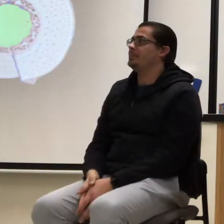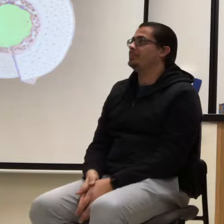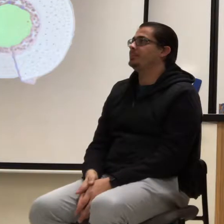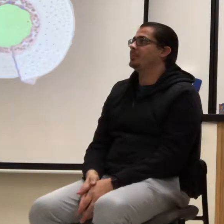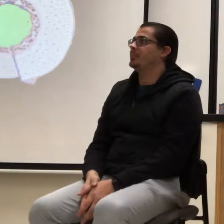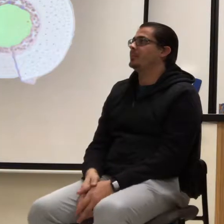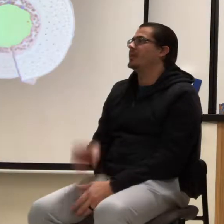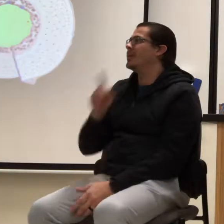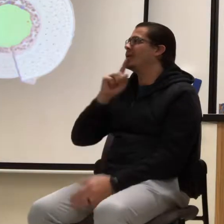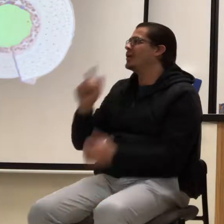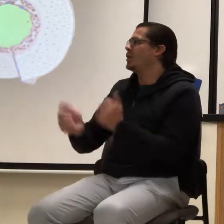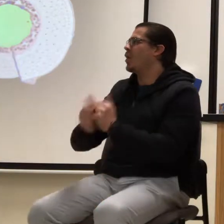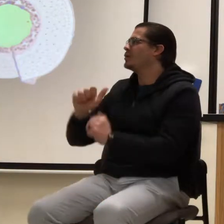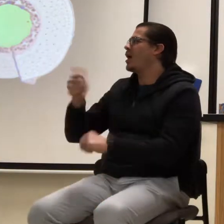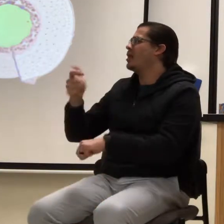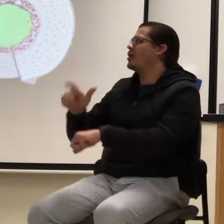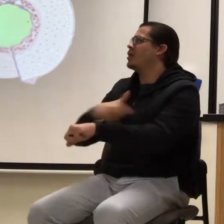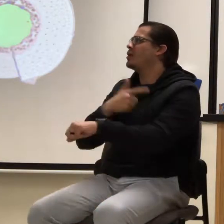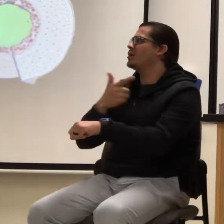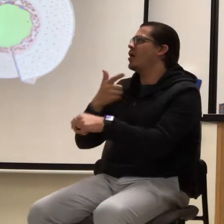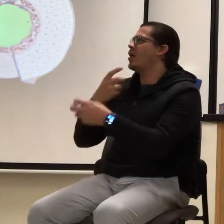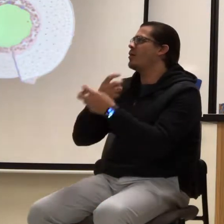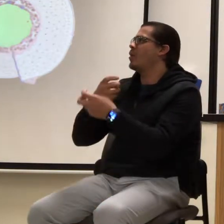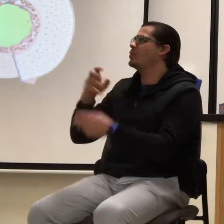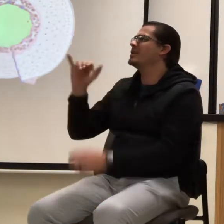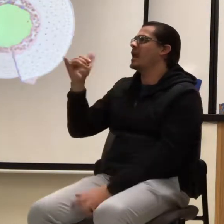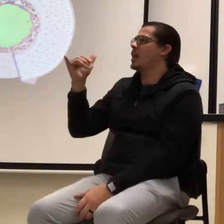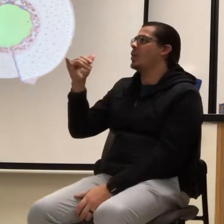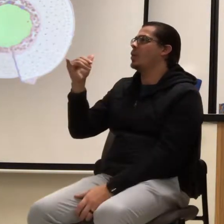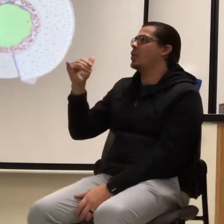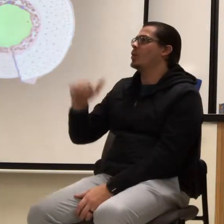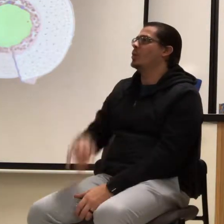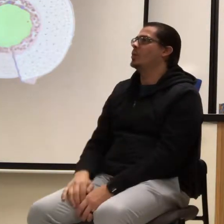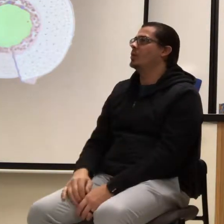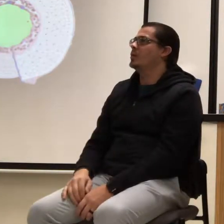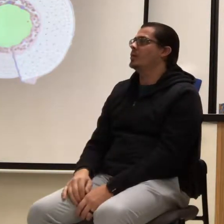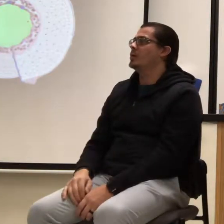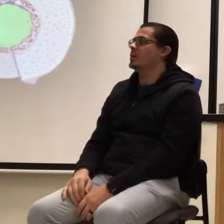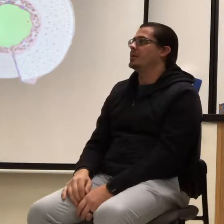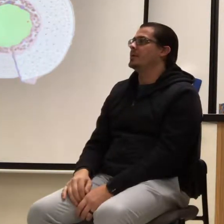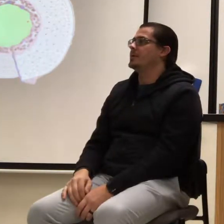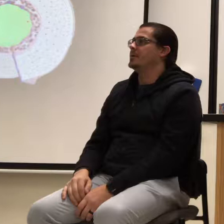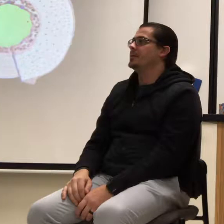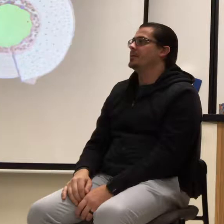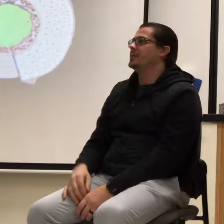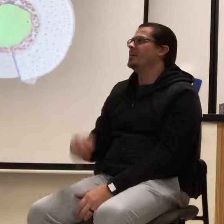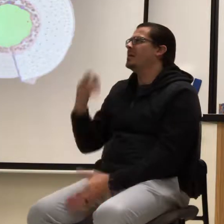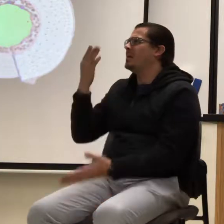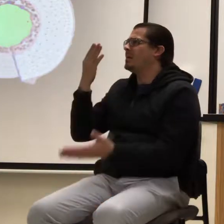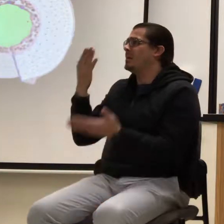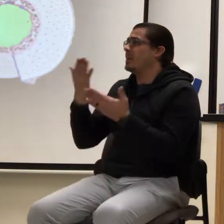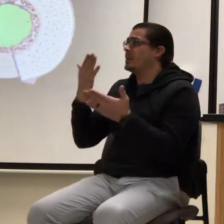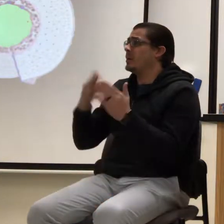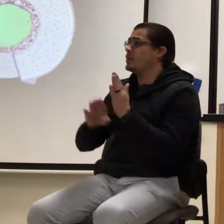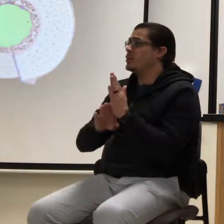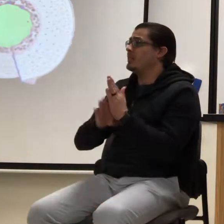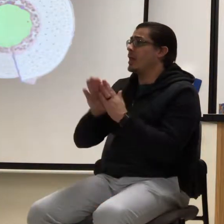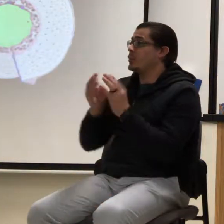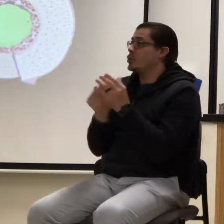And then pretty much in all other cases, it's yellow marrow. Pretty much, maybe in development, it's all red